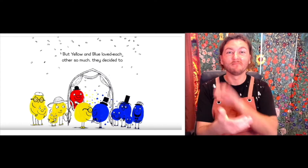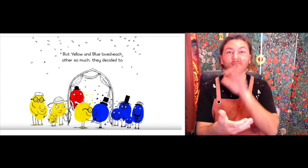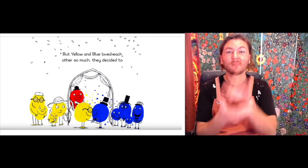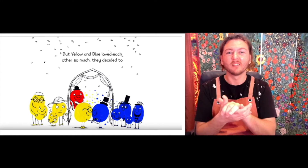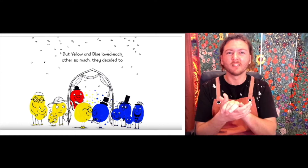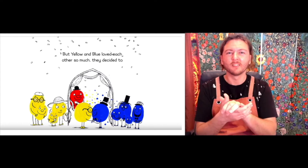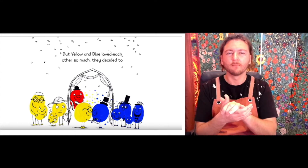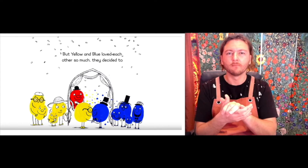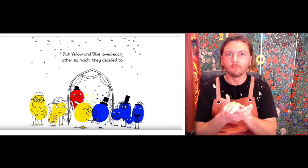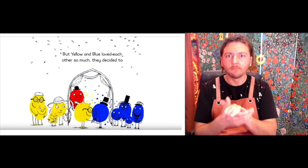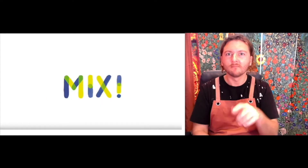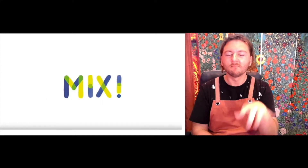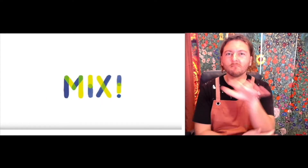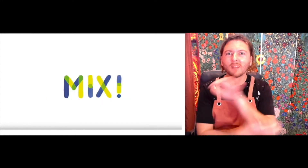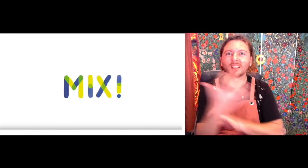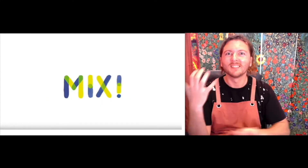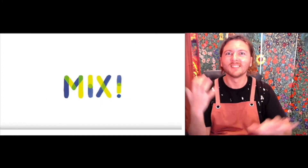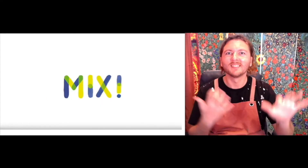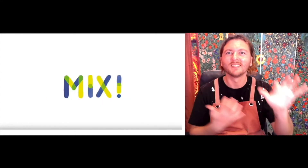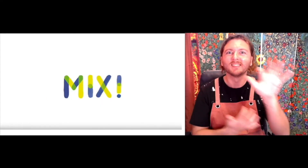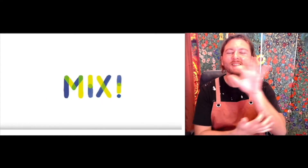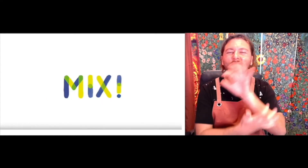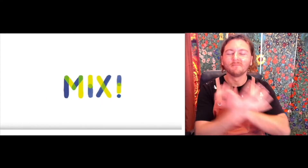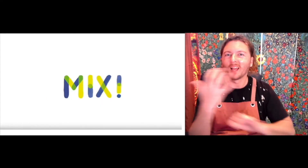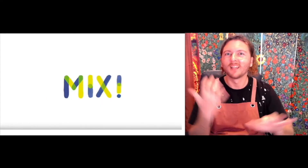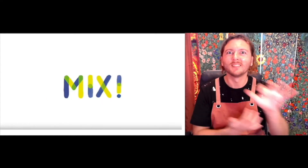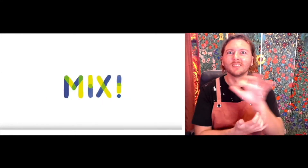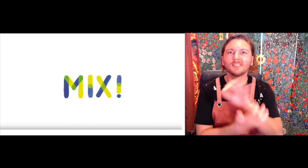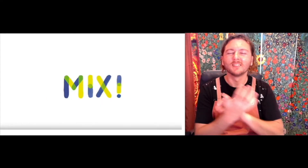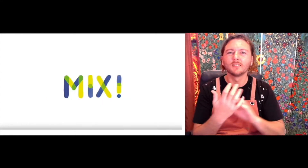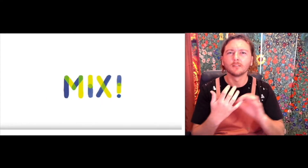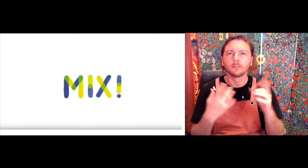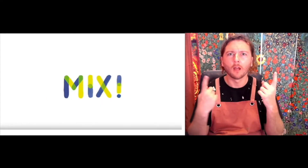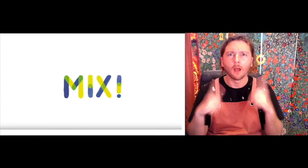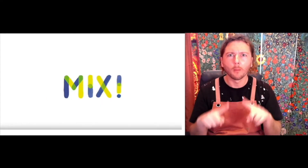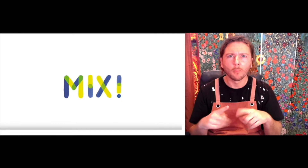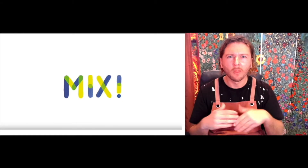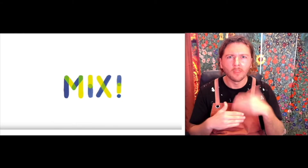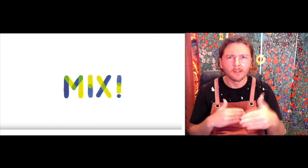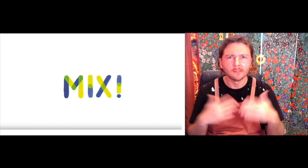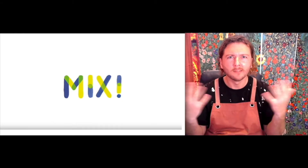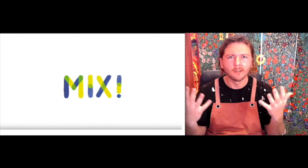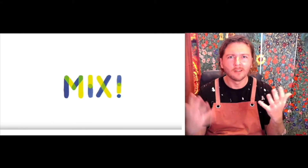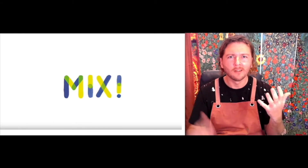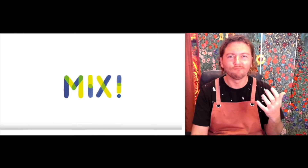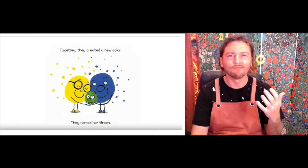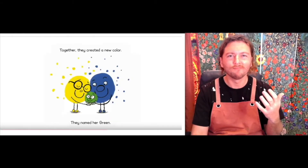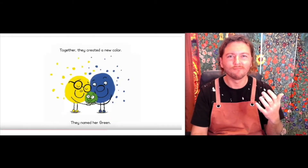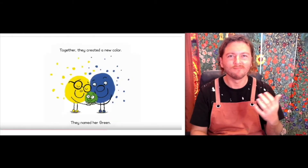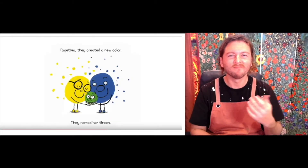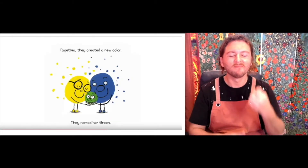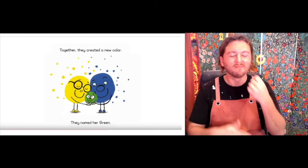they decided to get married. Oh, there comes the mix. Now, what happened